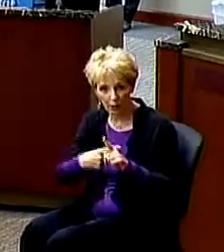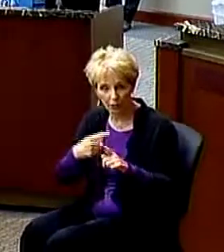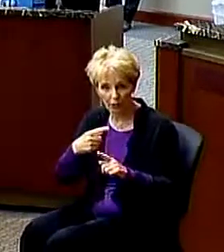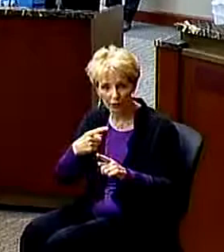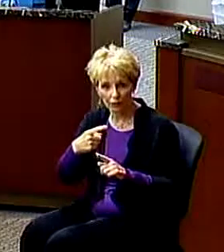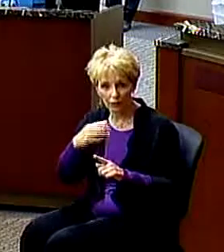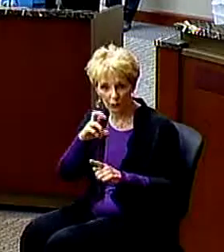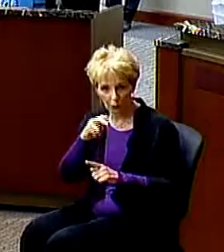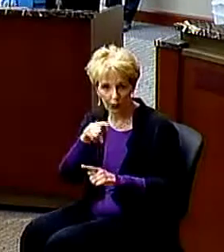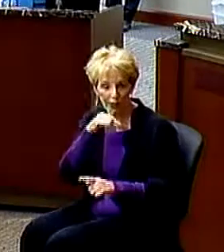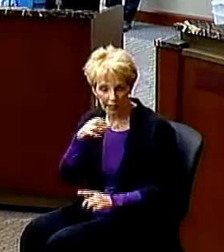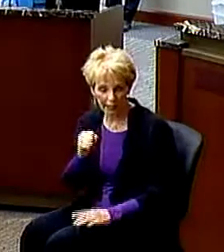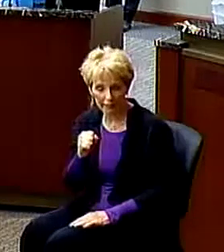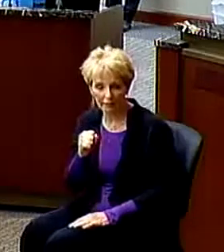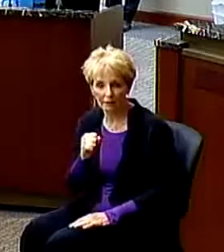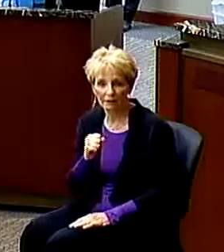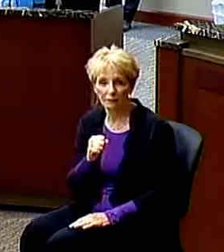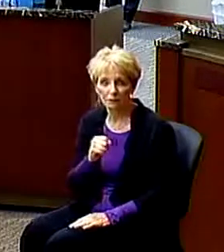is. So...